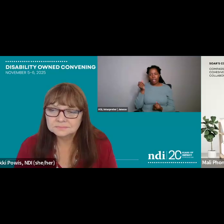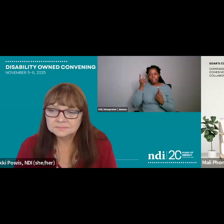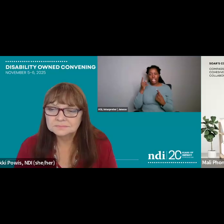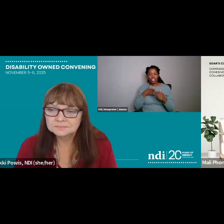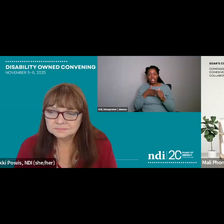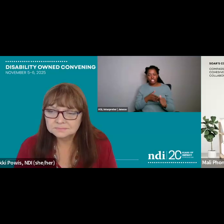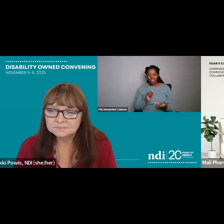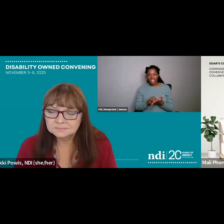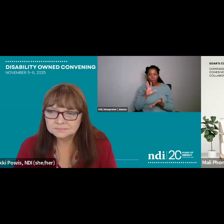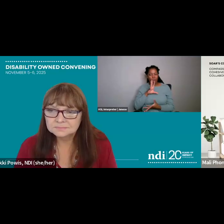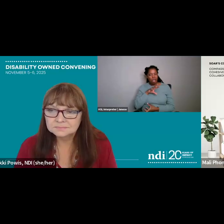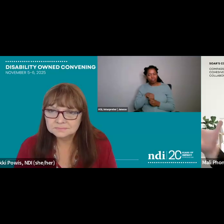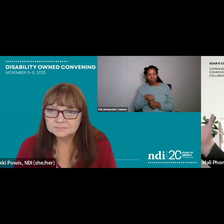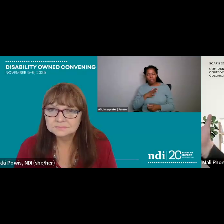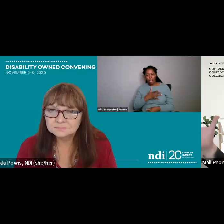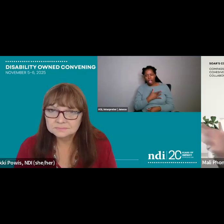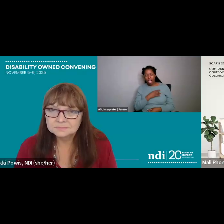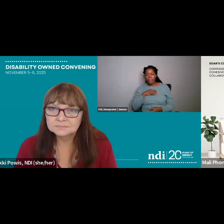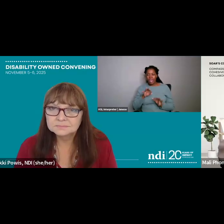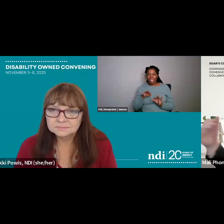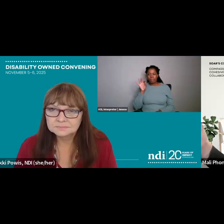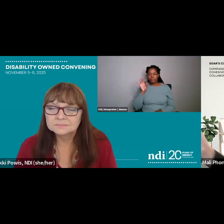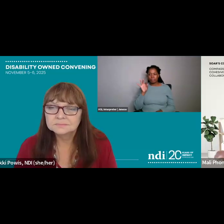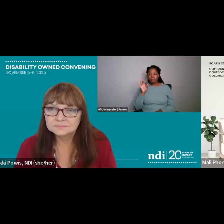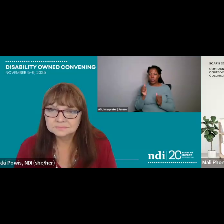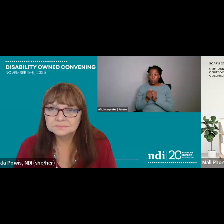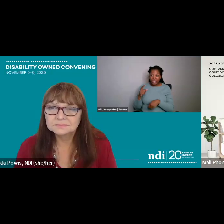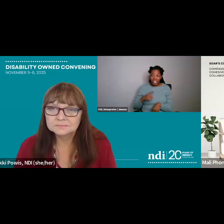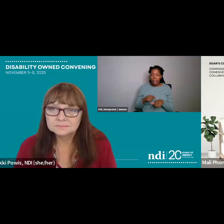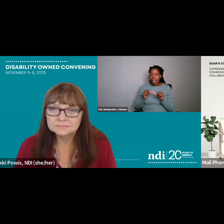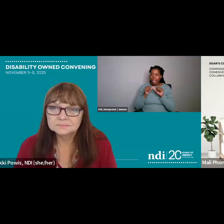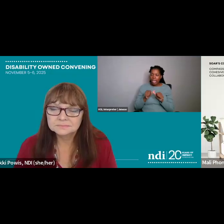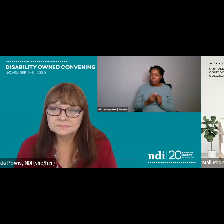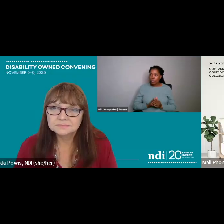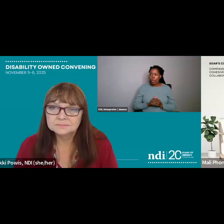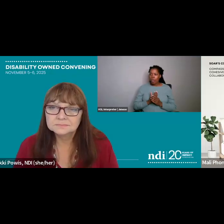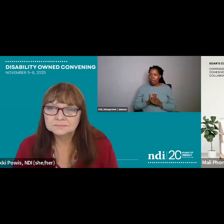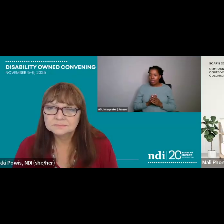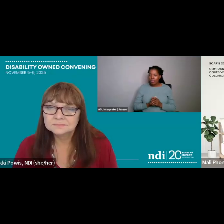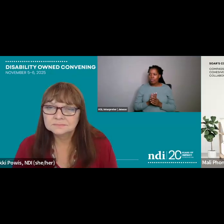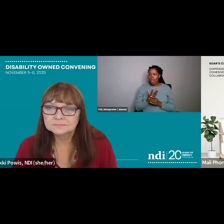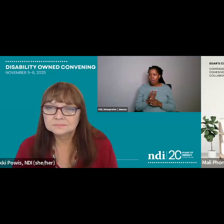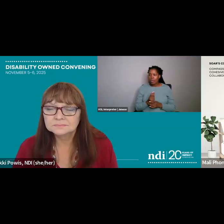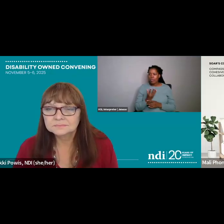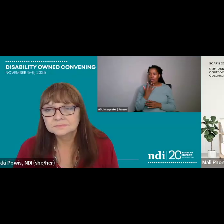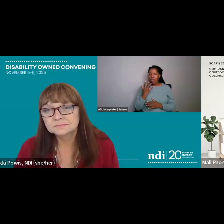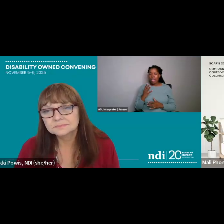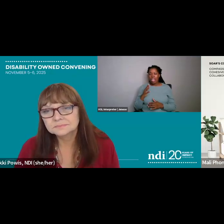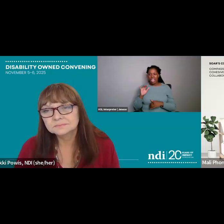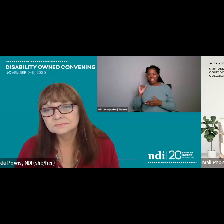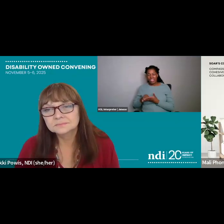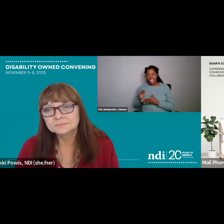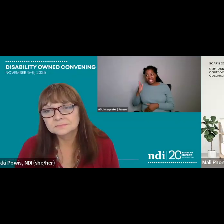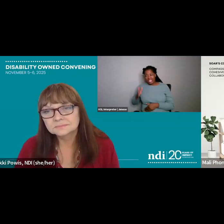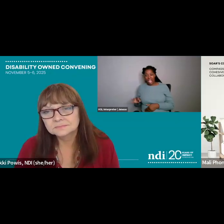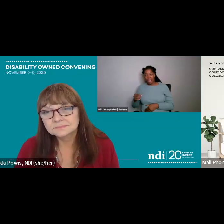my spirit. And eventually, over time, it kept calling to me. And eventually, that pragmatic side of me of